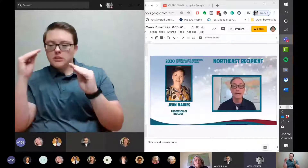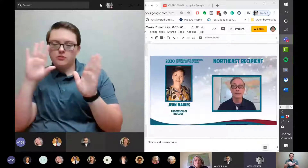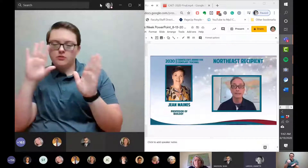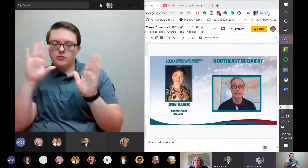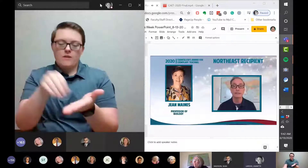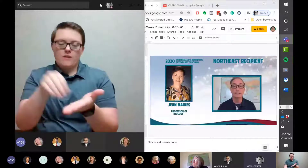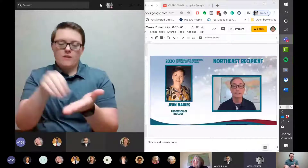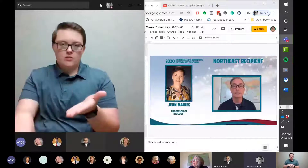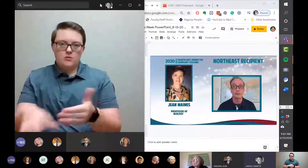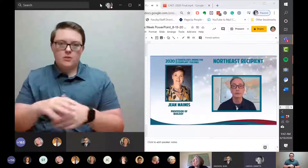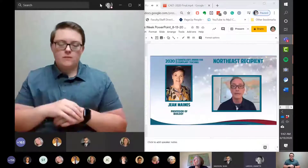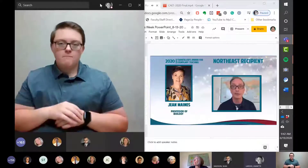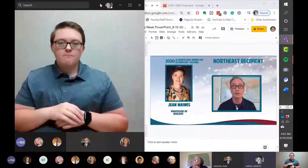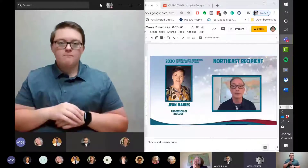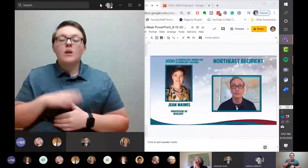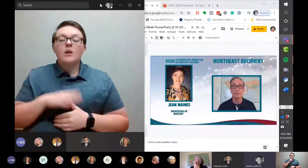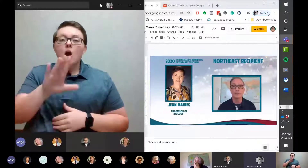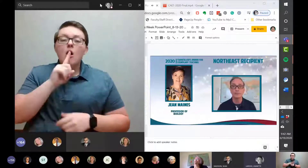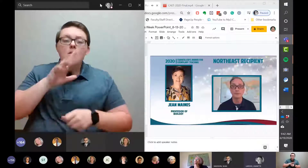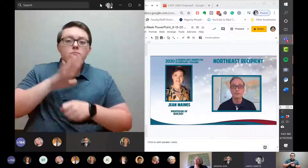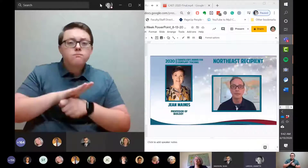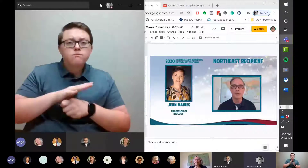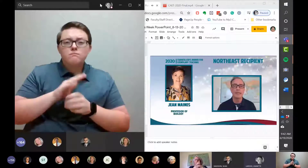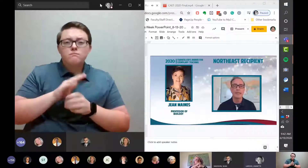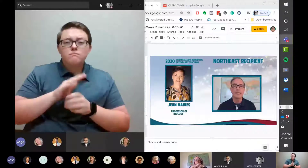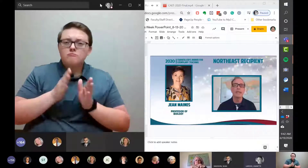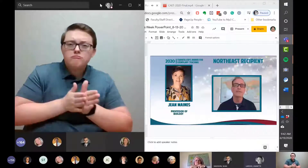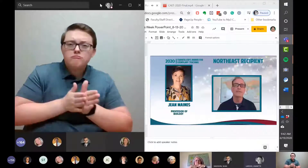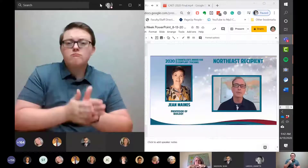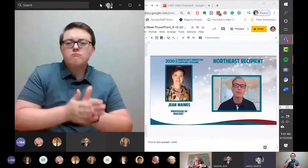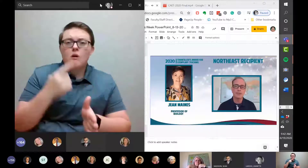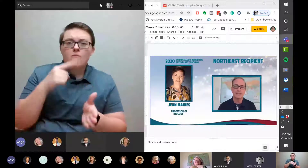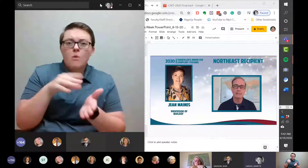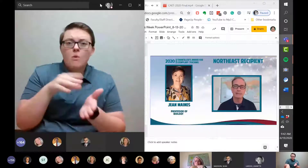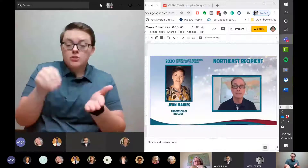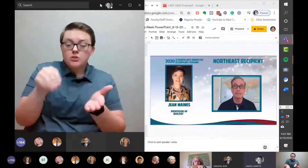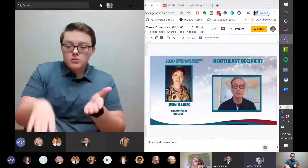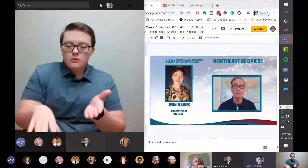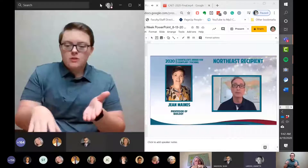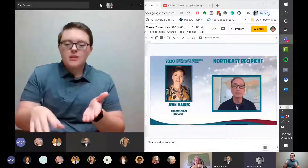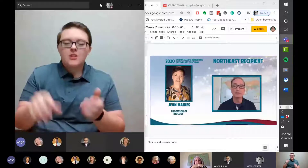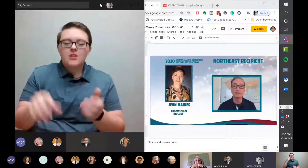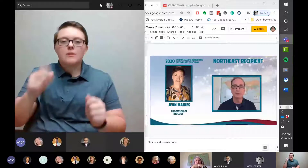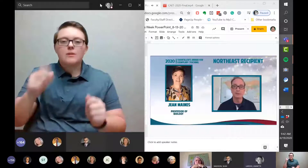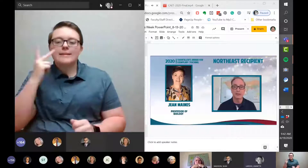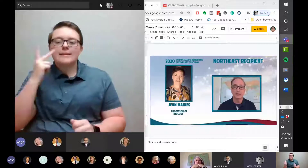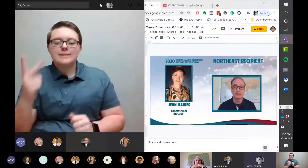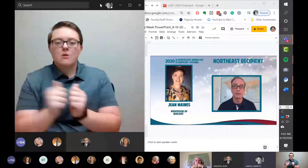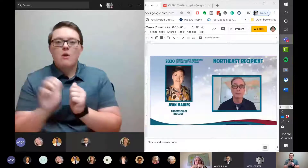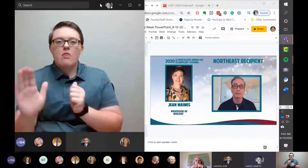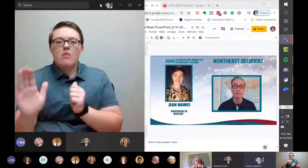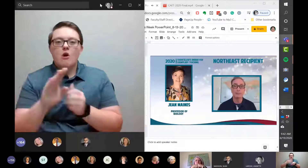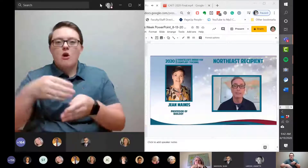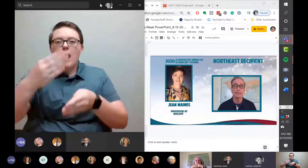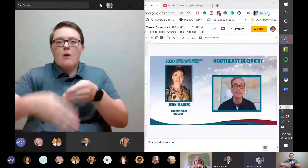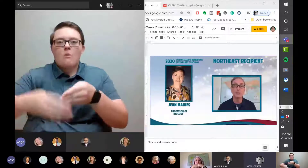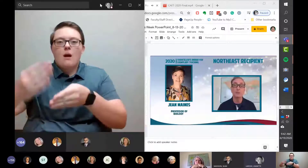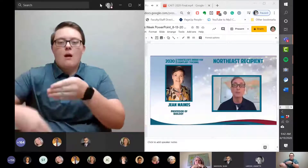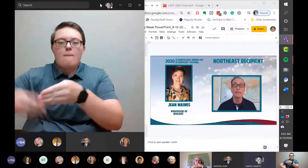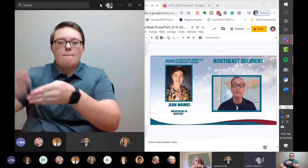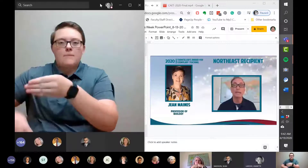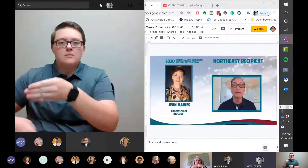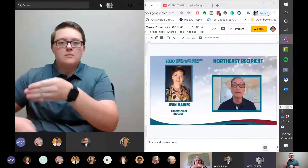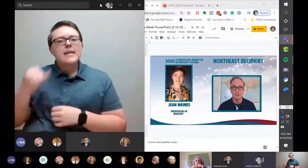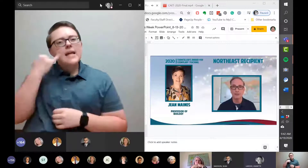is realized in her student outcomes. If there were a theme given to her teaching style, it would be